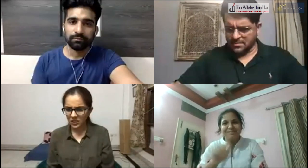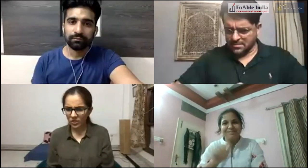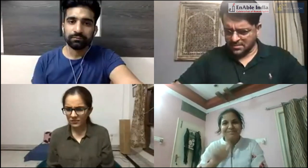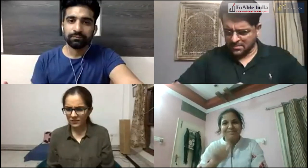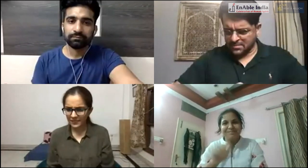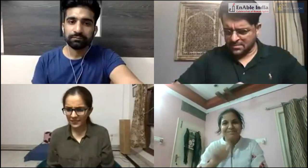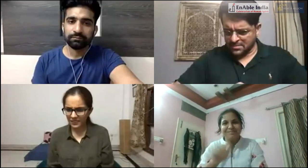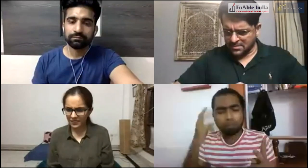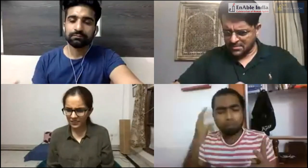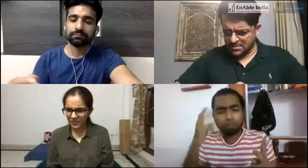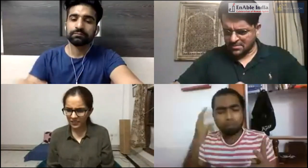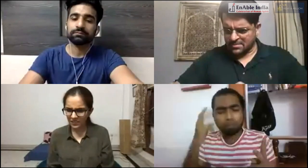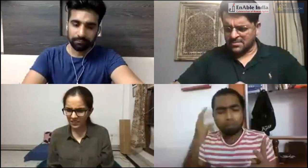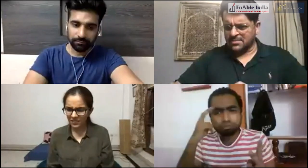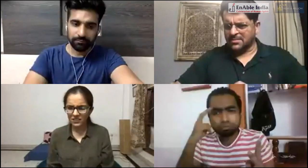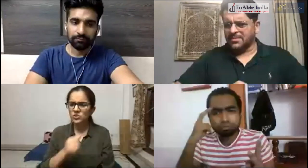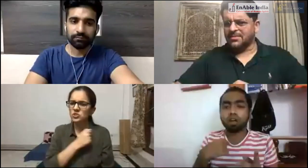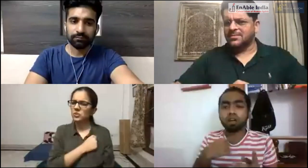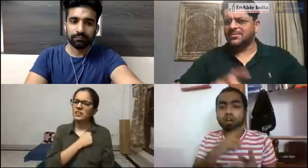he got vaccinated. Can he?